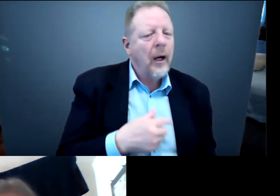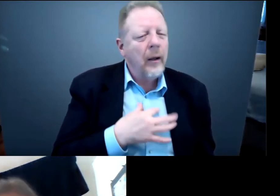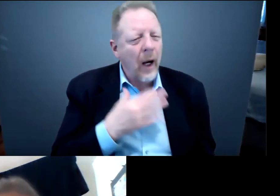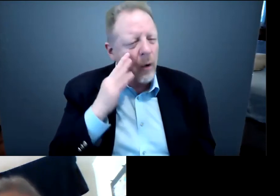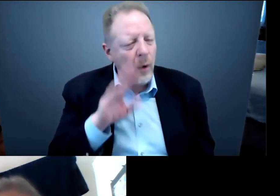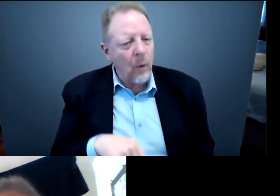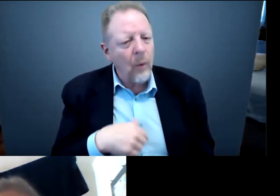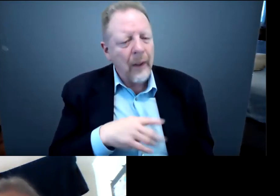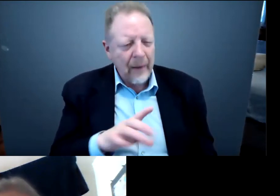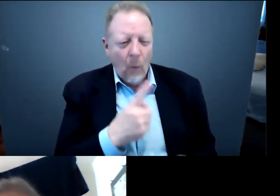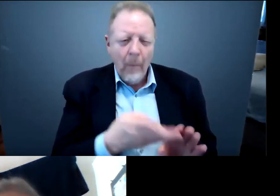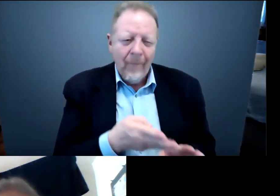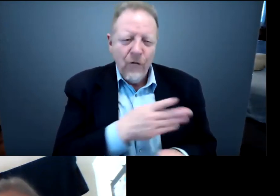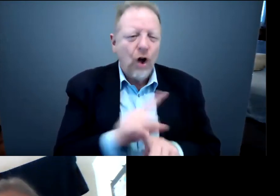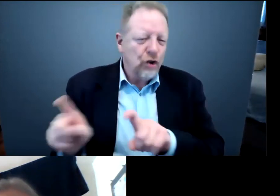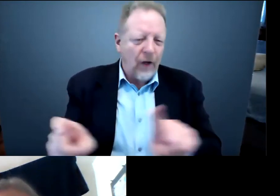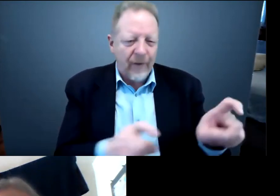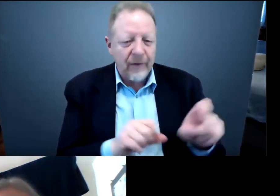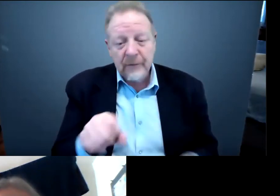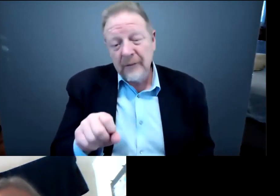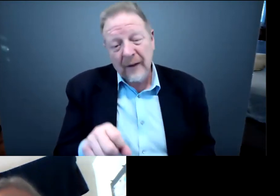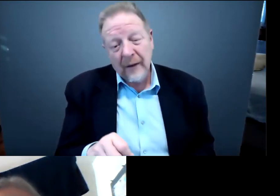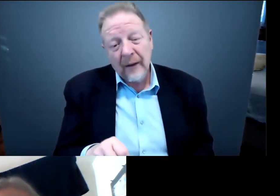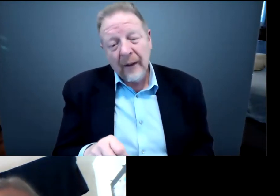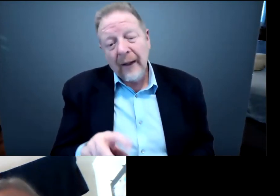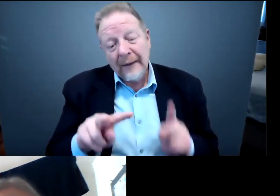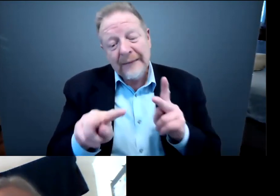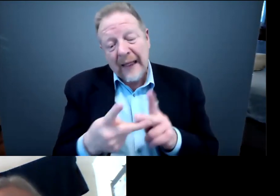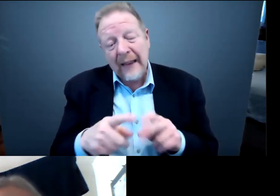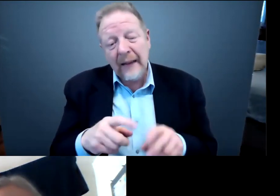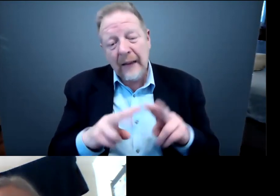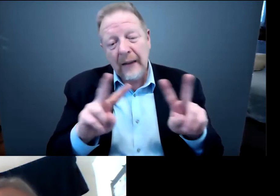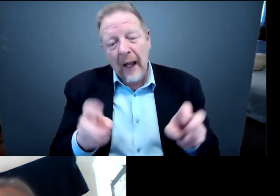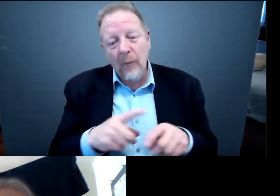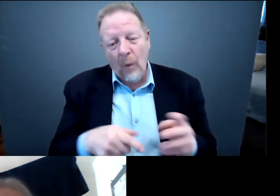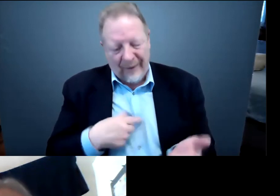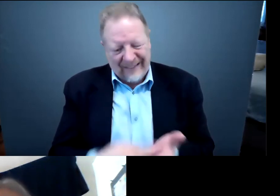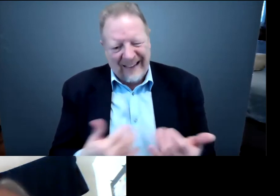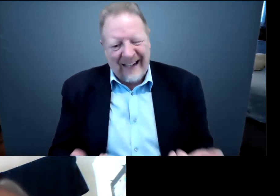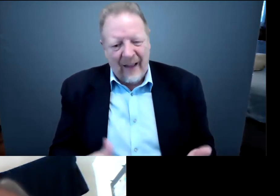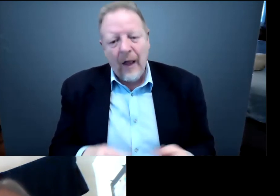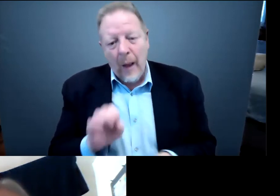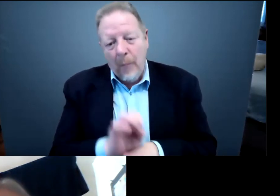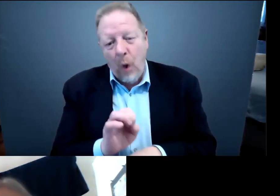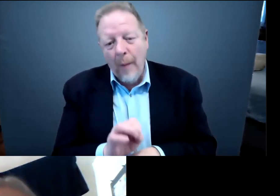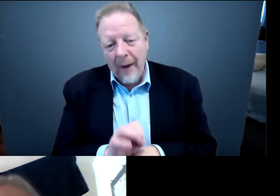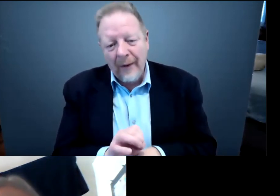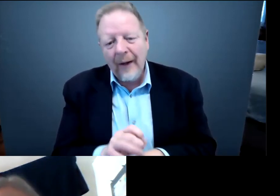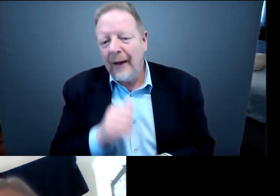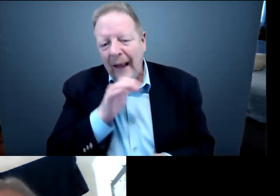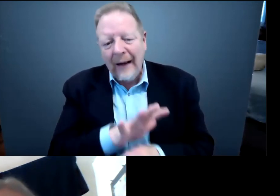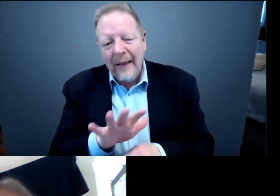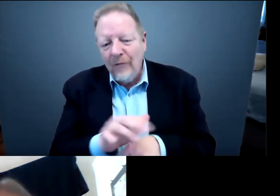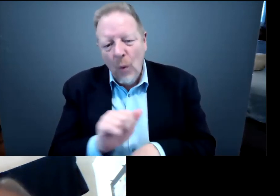know we did one before. Yes, and the second topic was kind of what we're discussing, which is employment and underemployment.